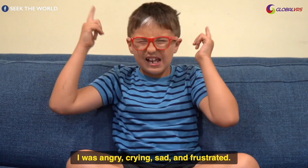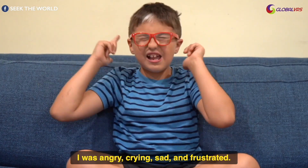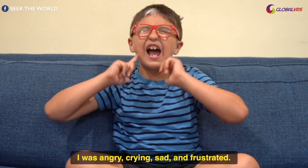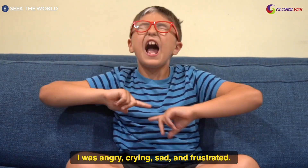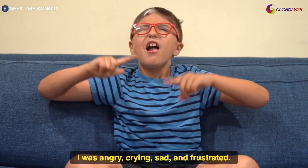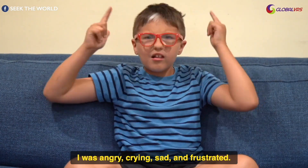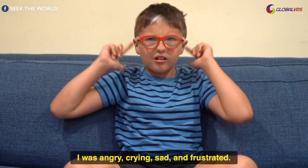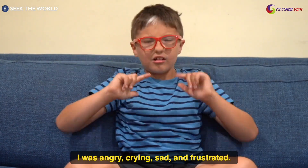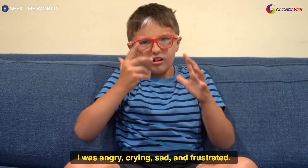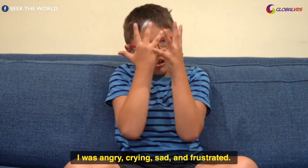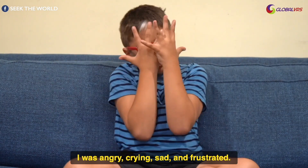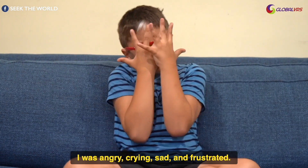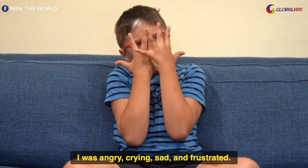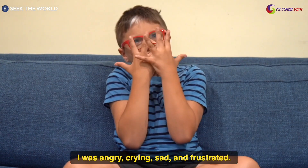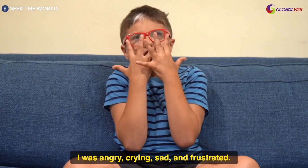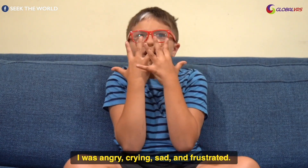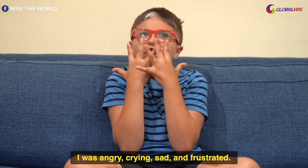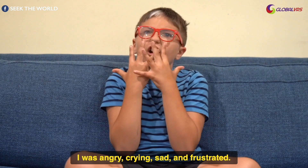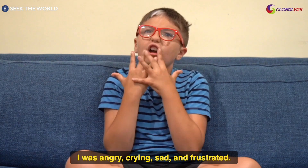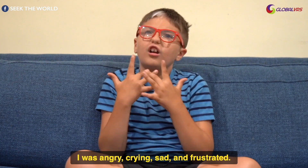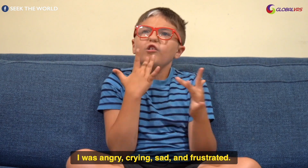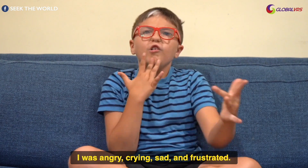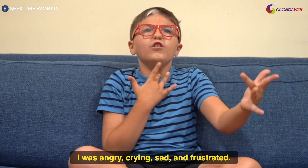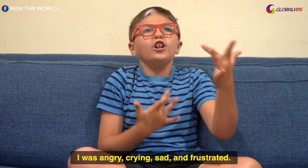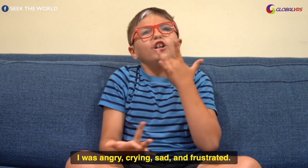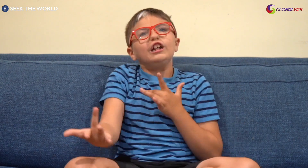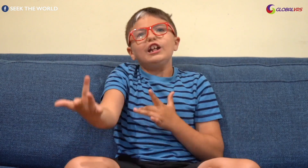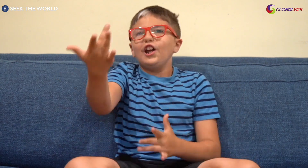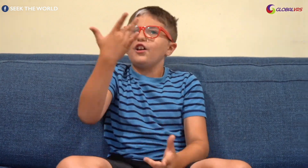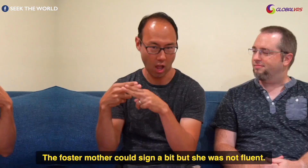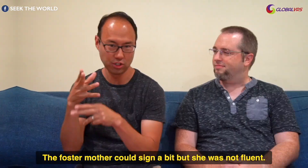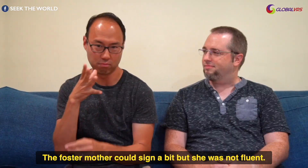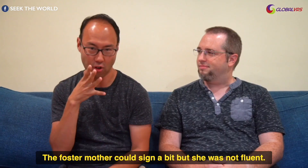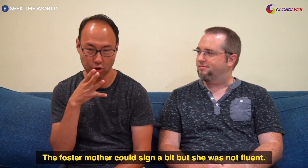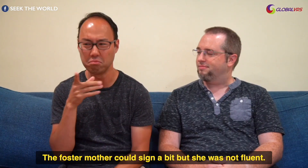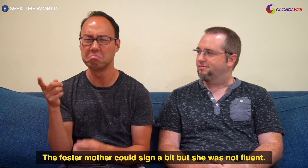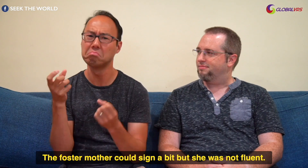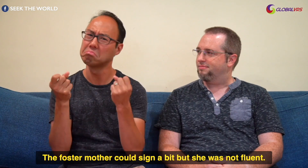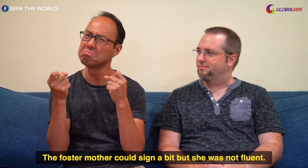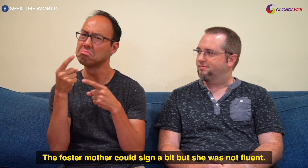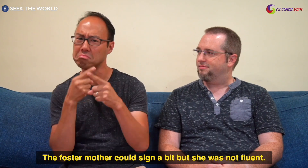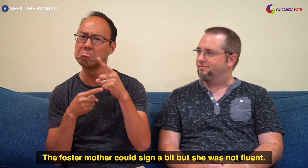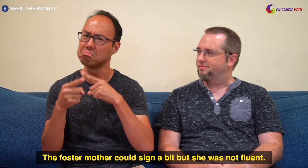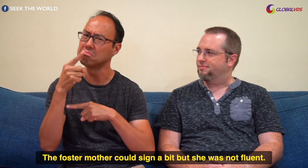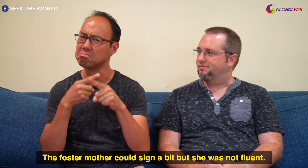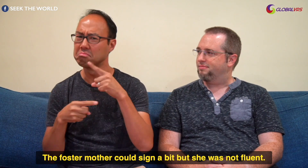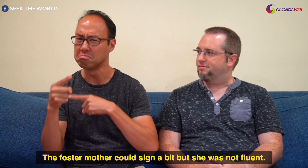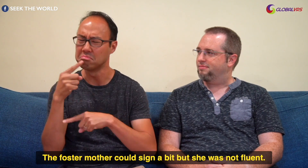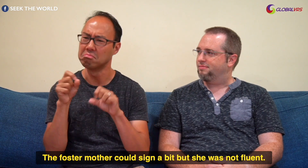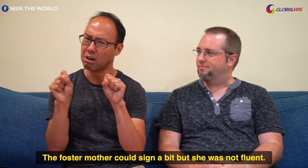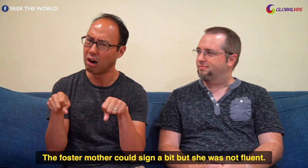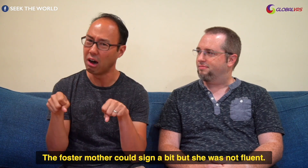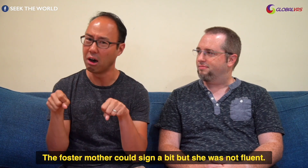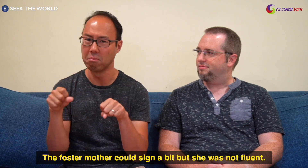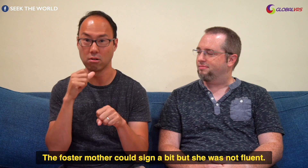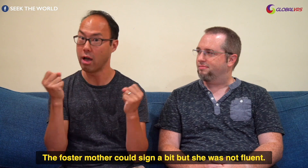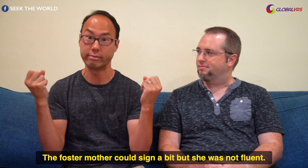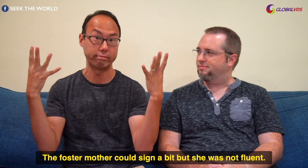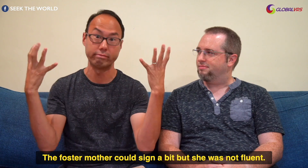I was angry, crying and sad and just really frustrated. The foster mother could sign a little bit, but she